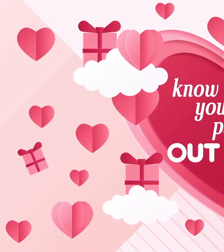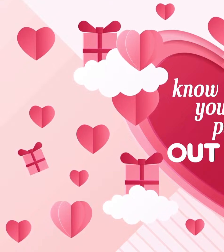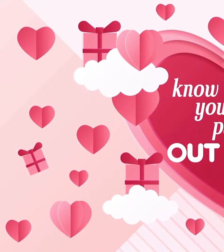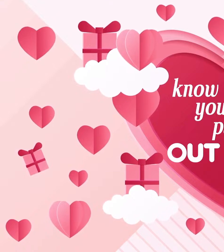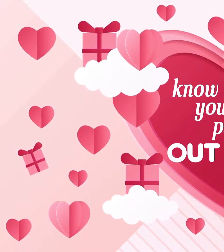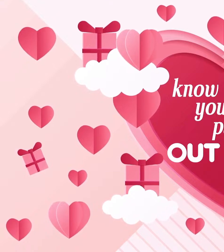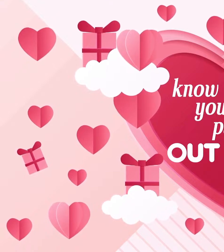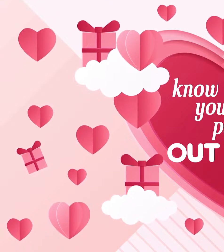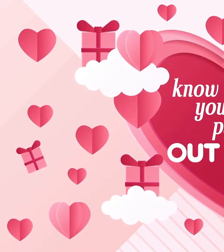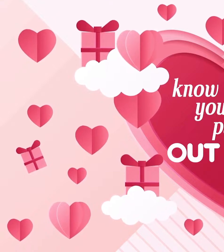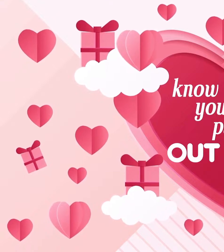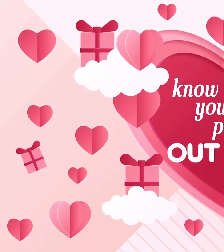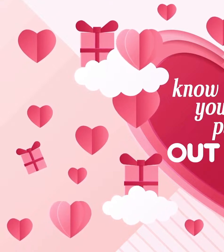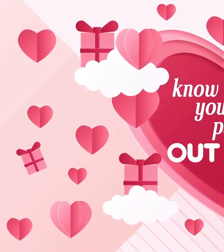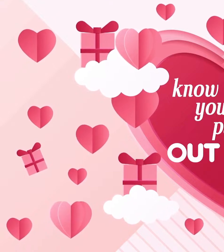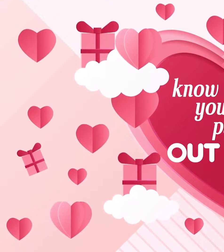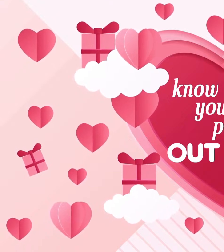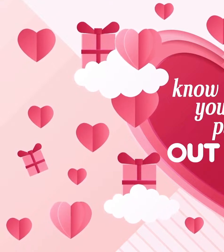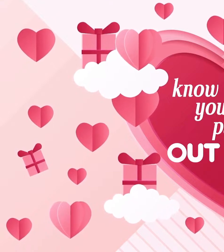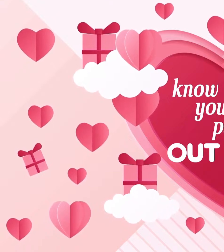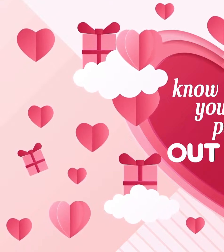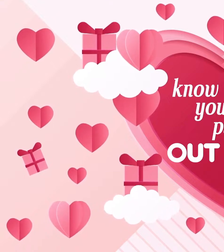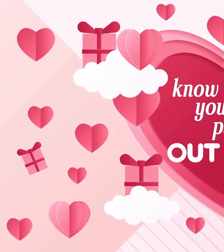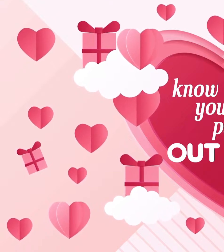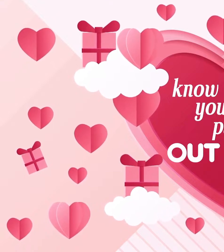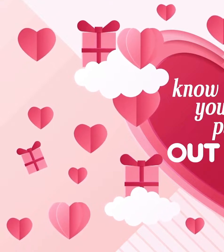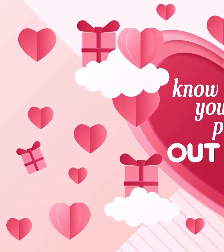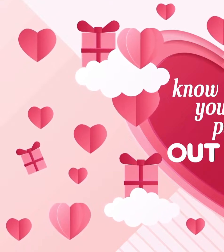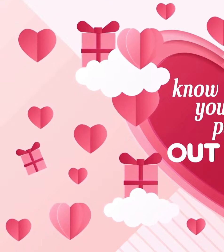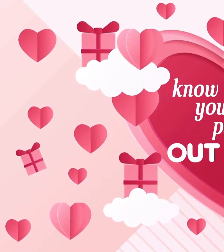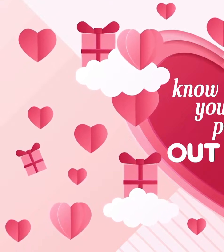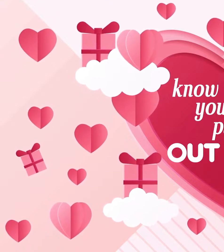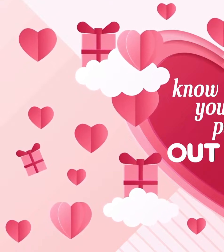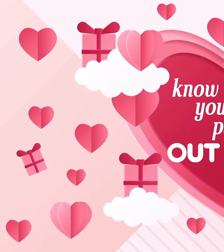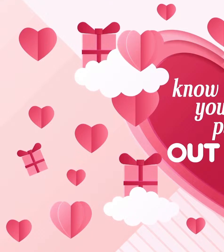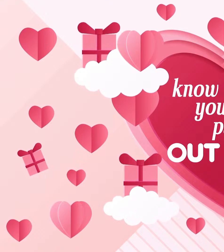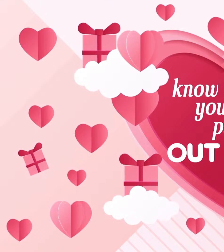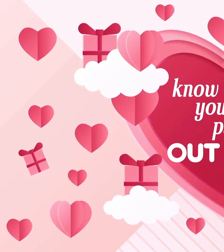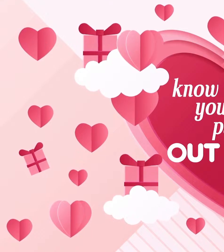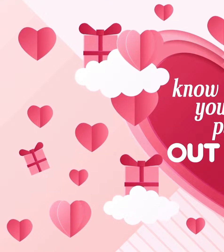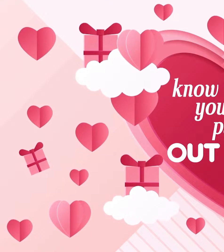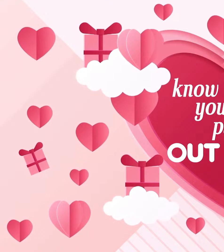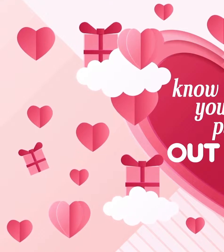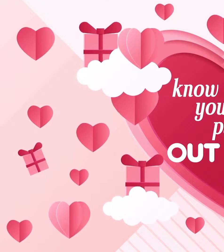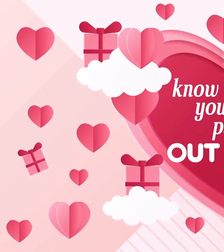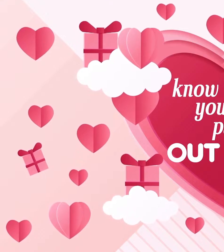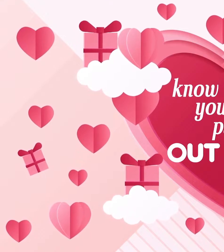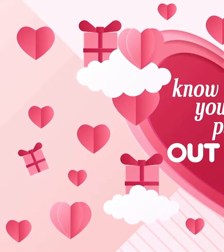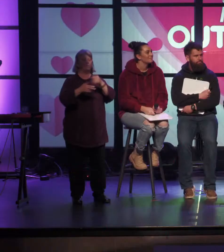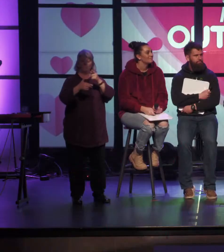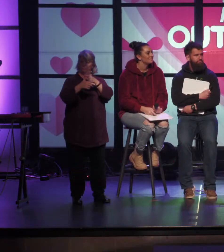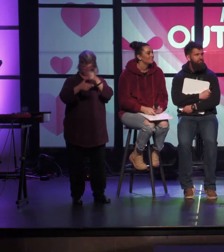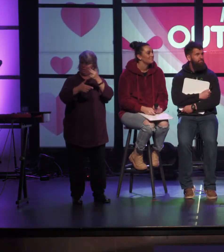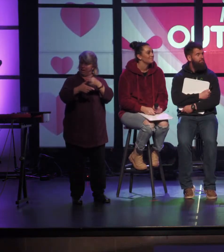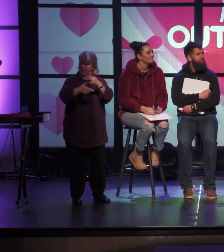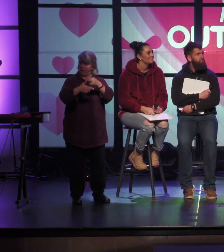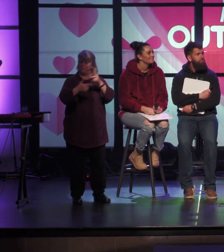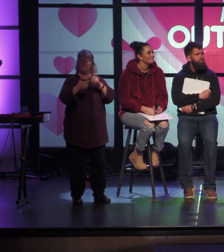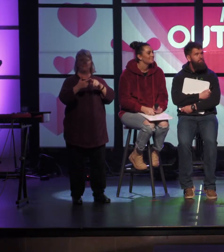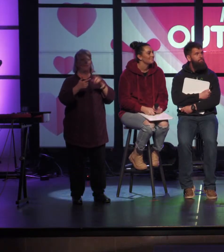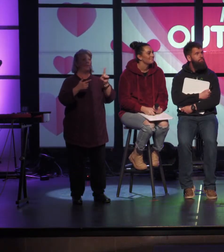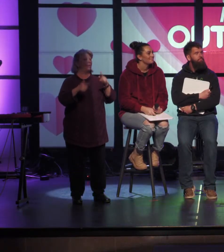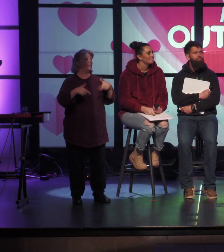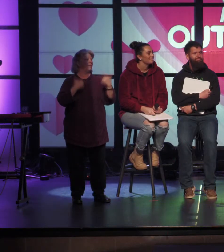right. Now, let's start, first of all, by introducing ourselves to everyone. And what I'd love for you to share is your name, share where